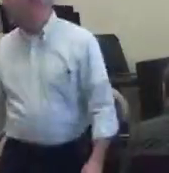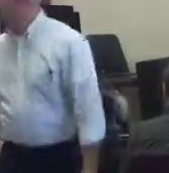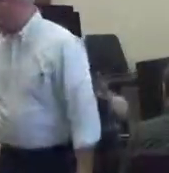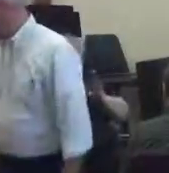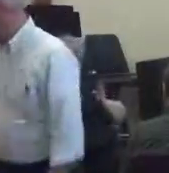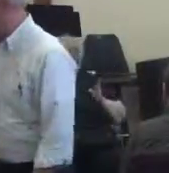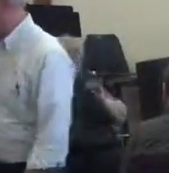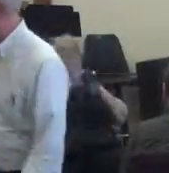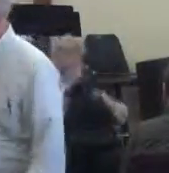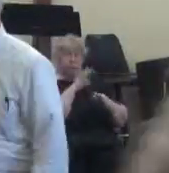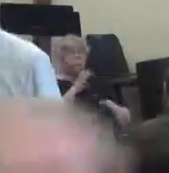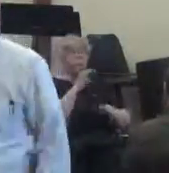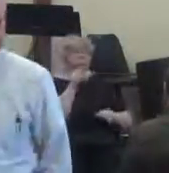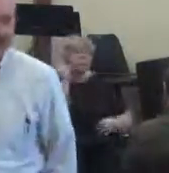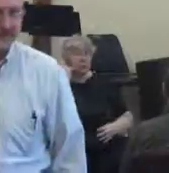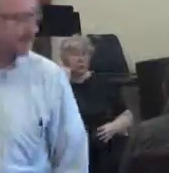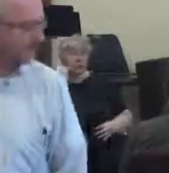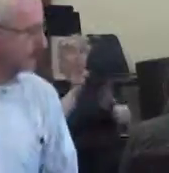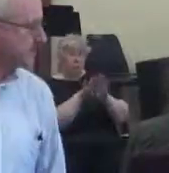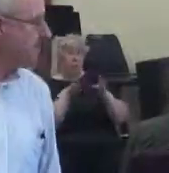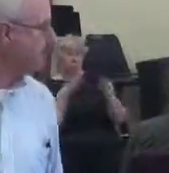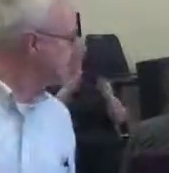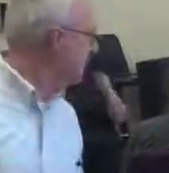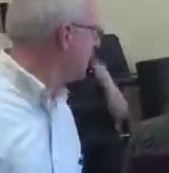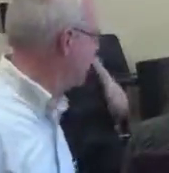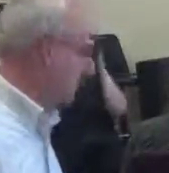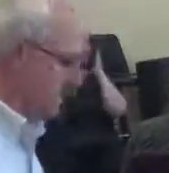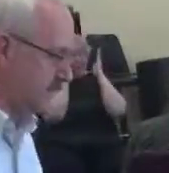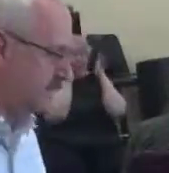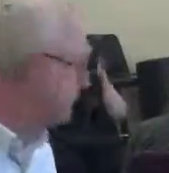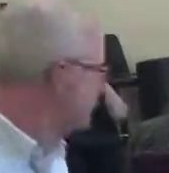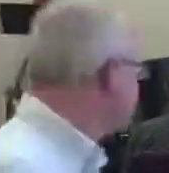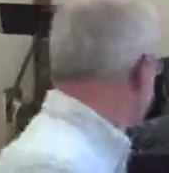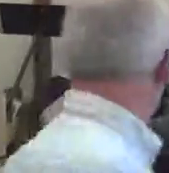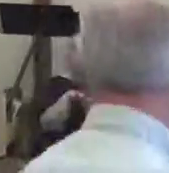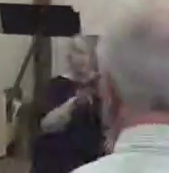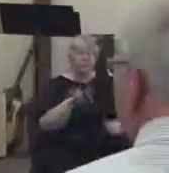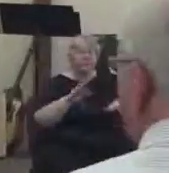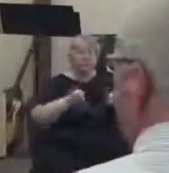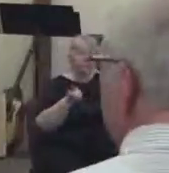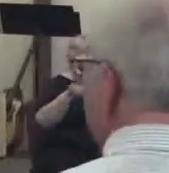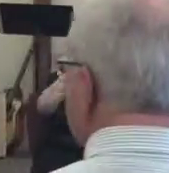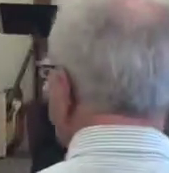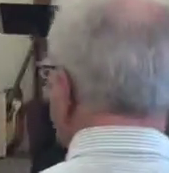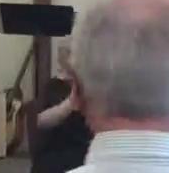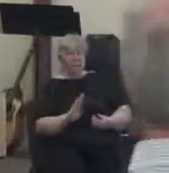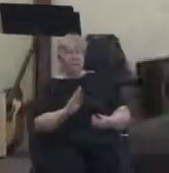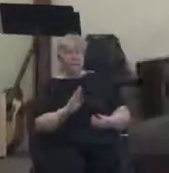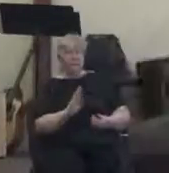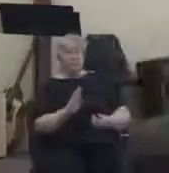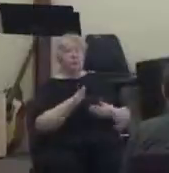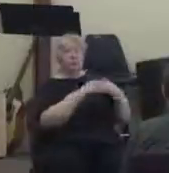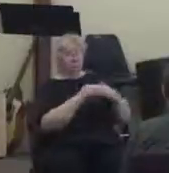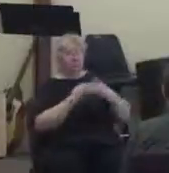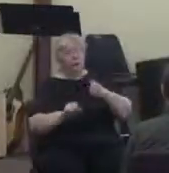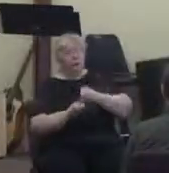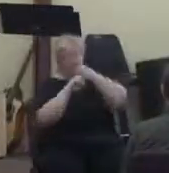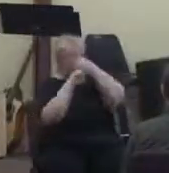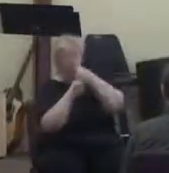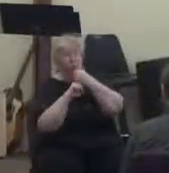spiritual ears to what Ken has to say this morning and listen to how God would lead you into supporting this mission that Ken's on.